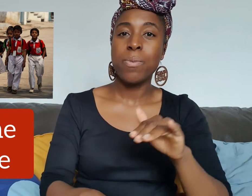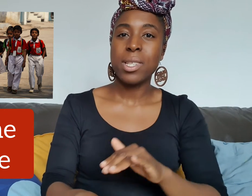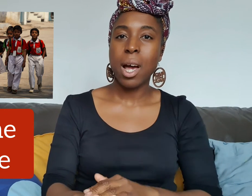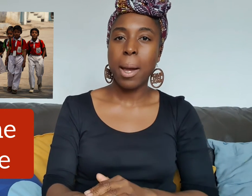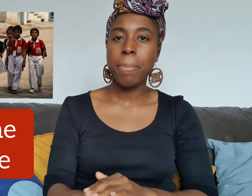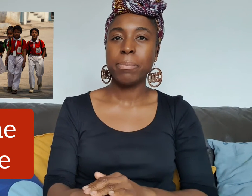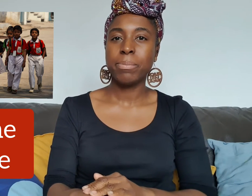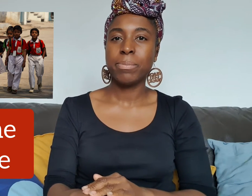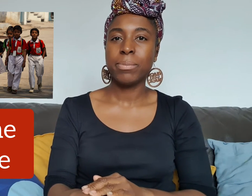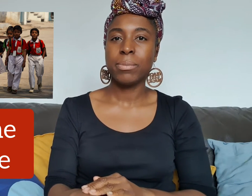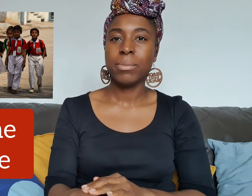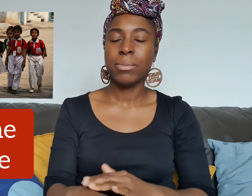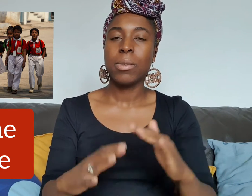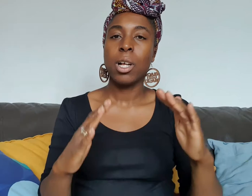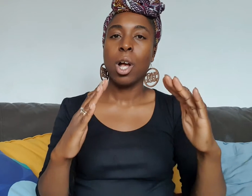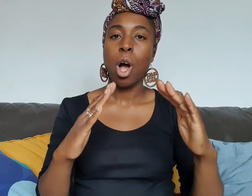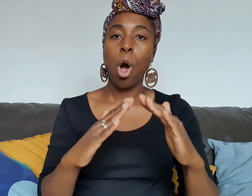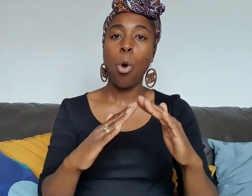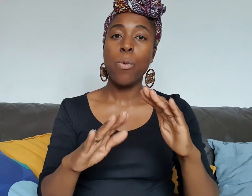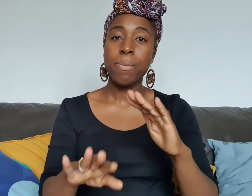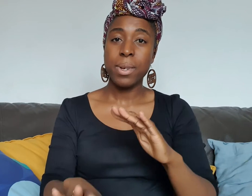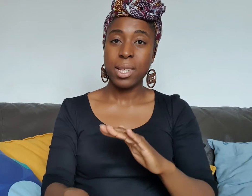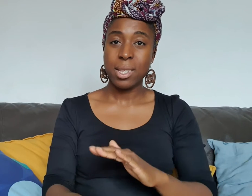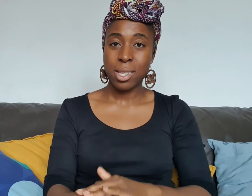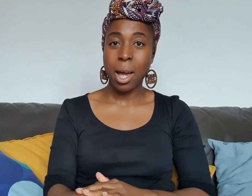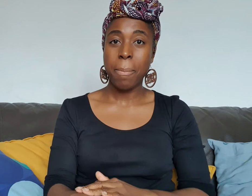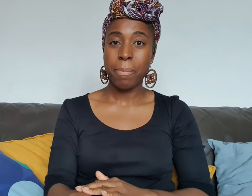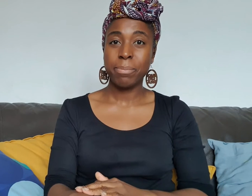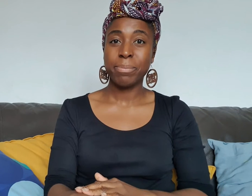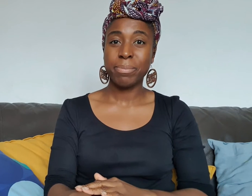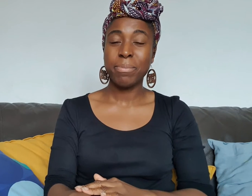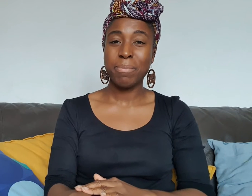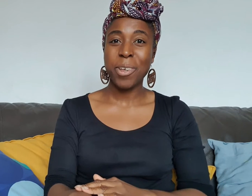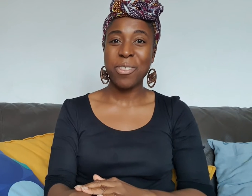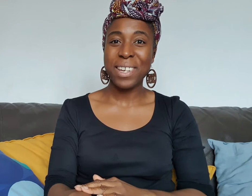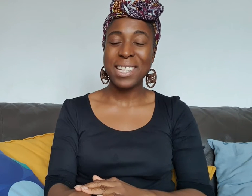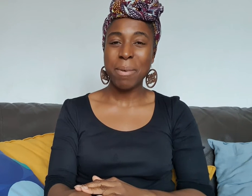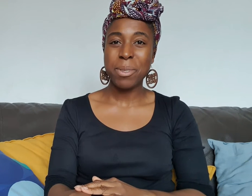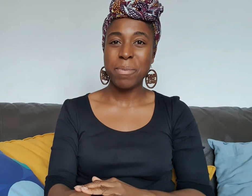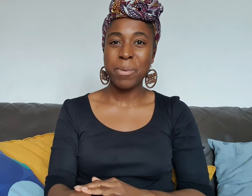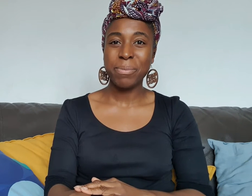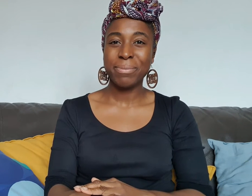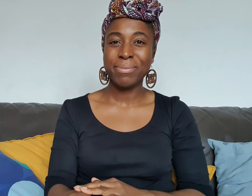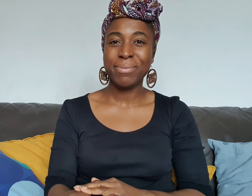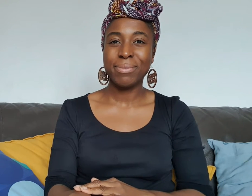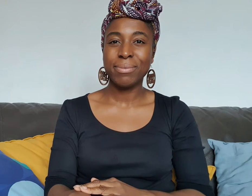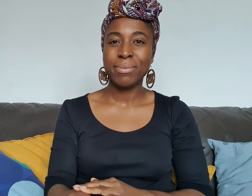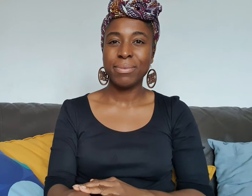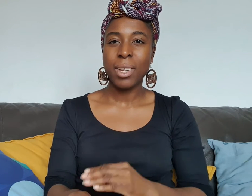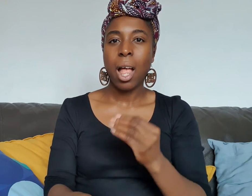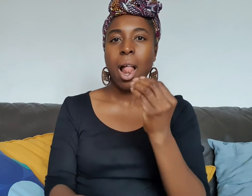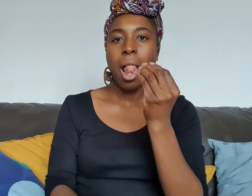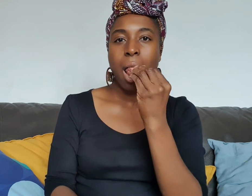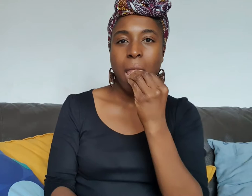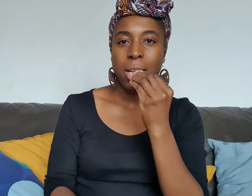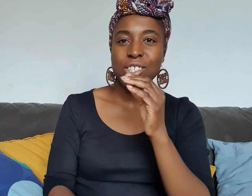time. Home time. Both are acceptable. Lunch